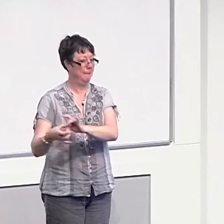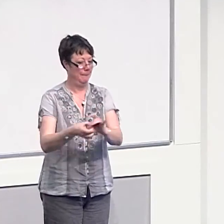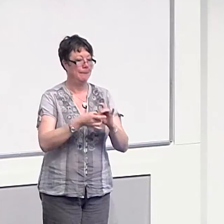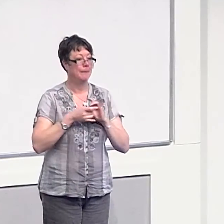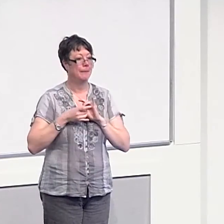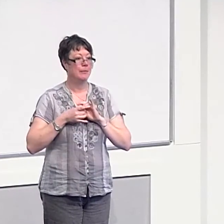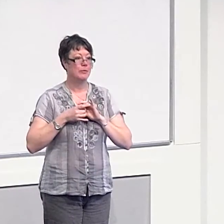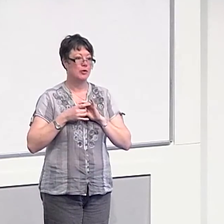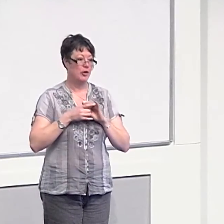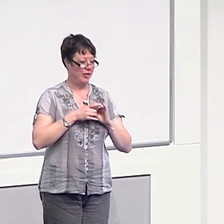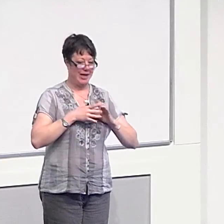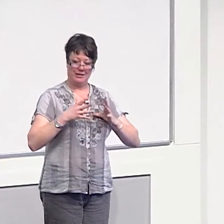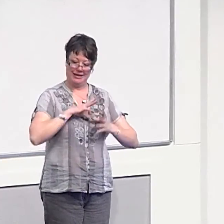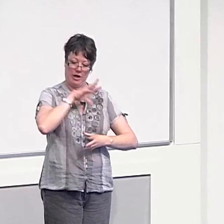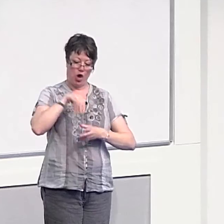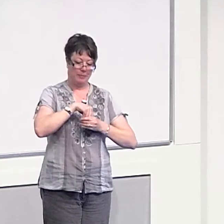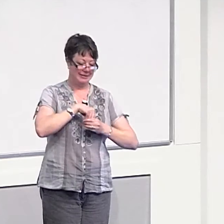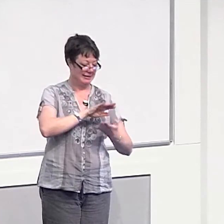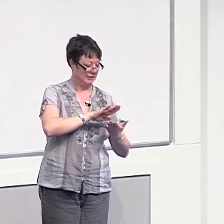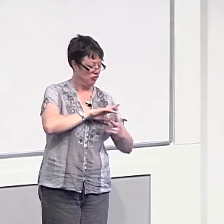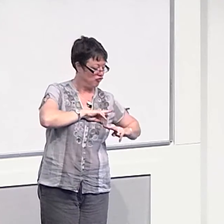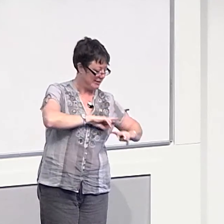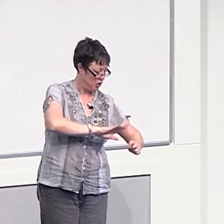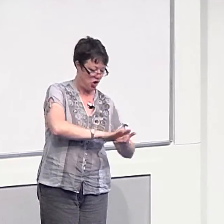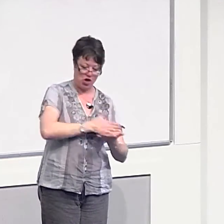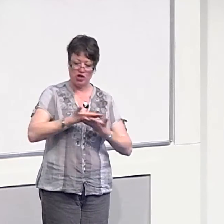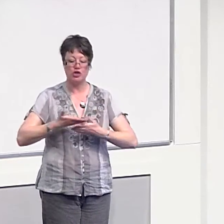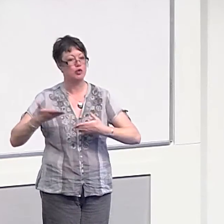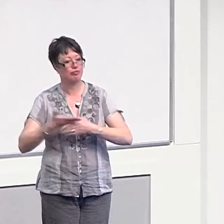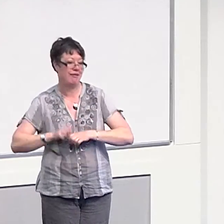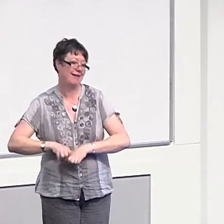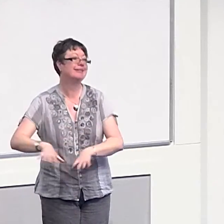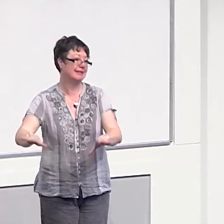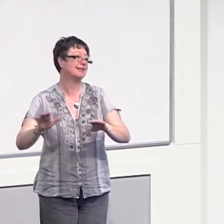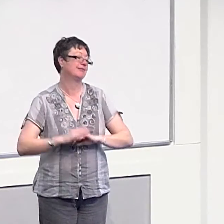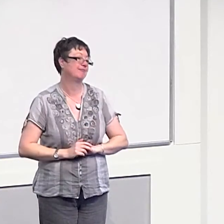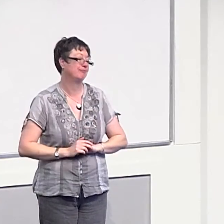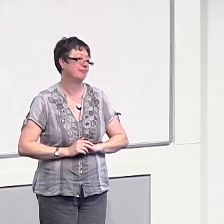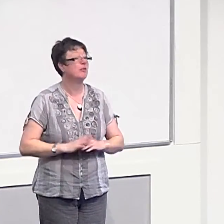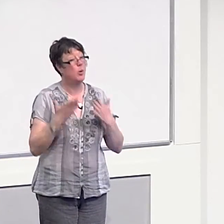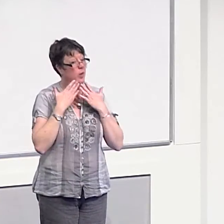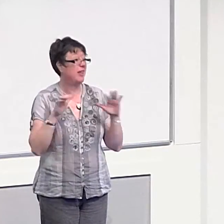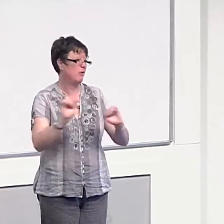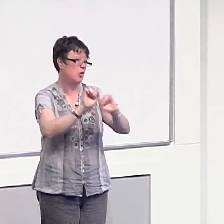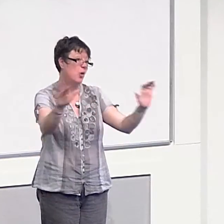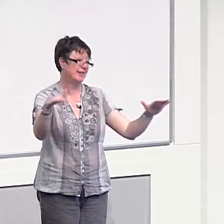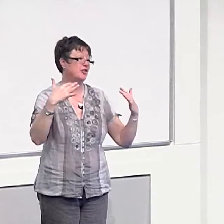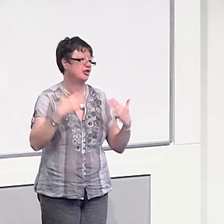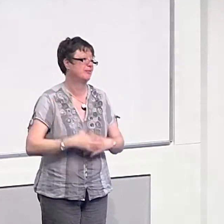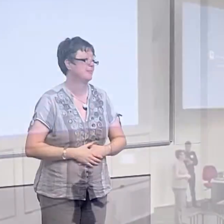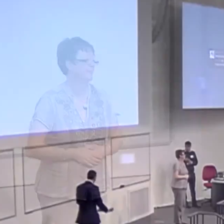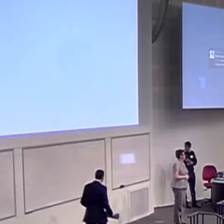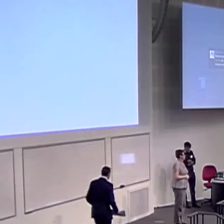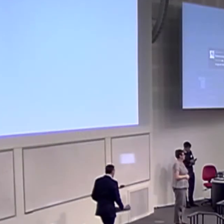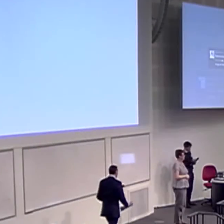translation of research into practice. And so thank you very much for your attention. Okay, round of applause.